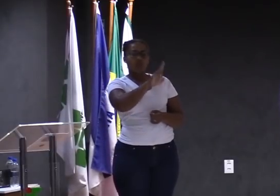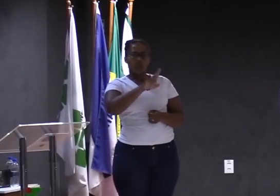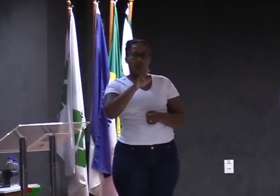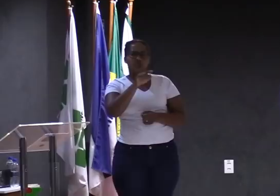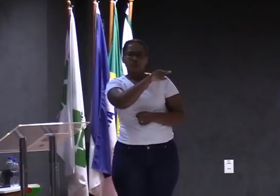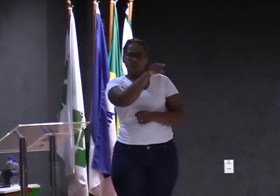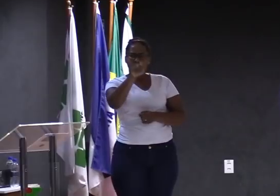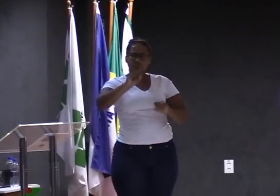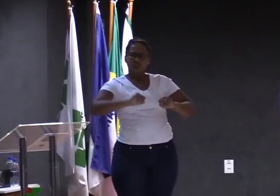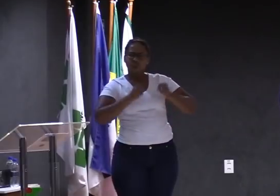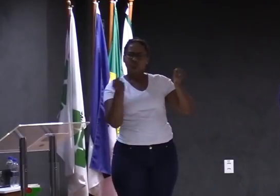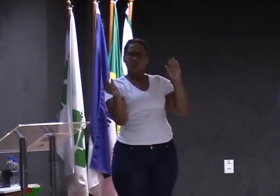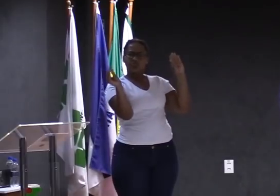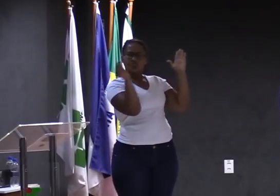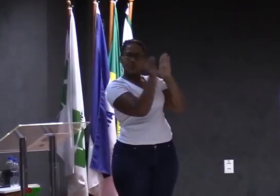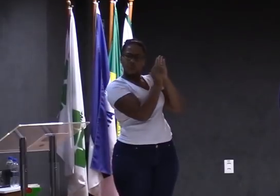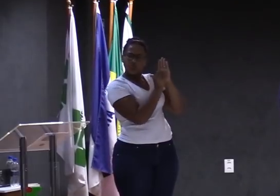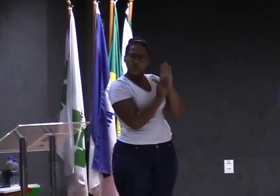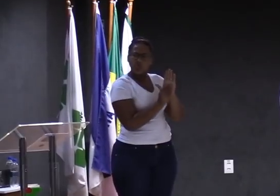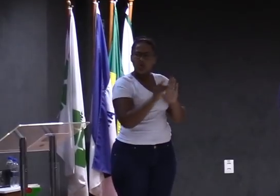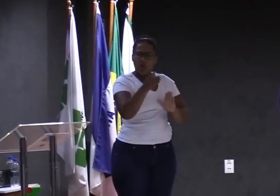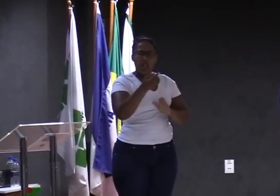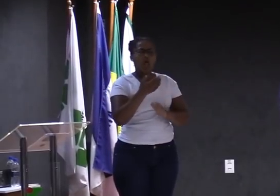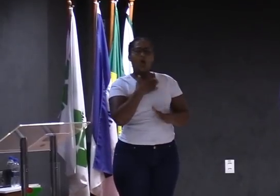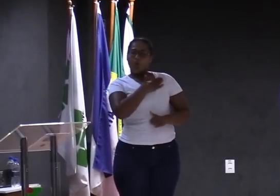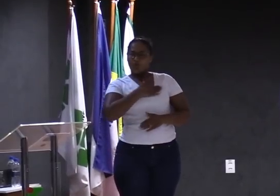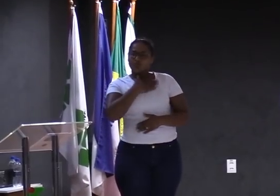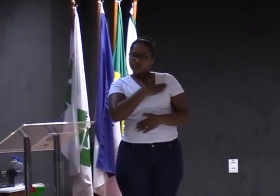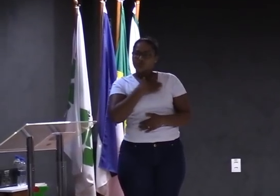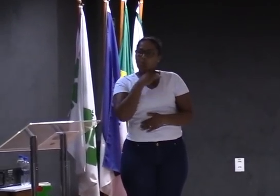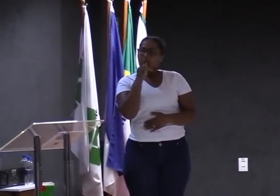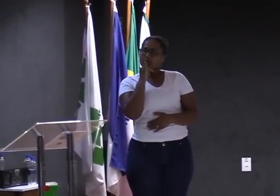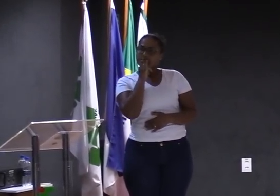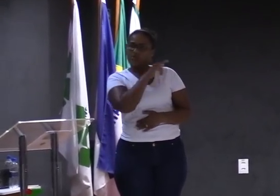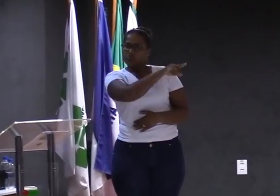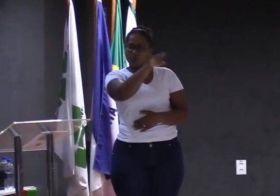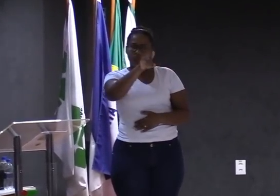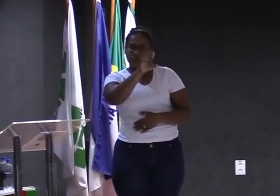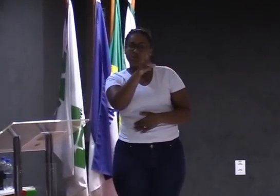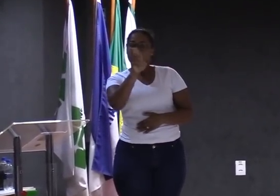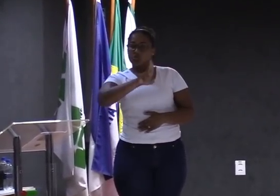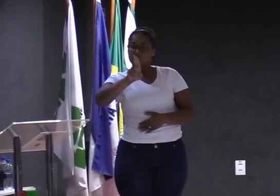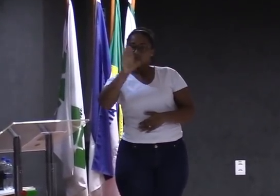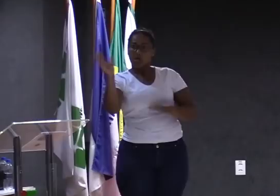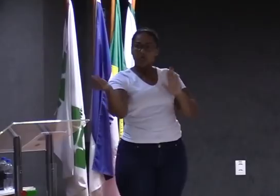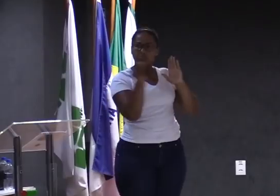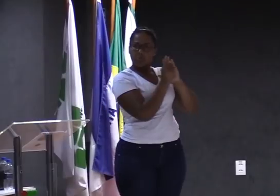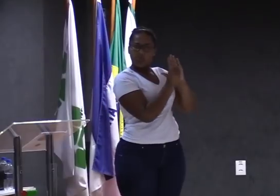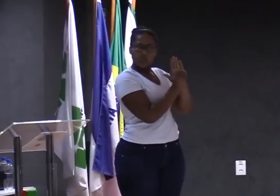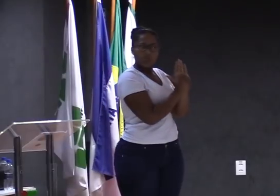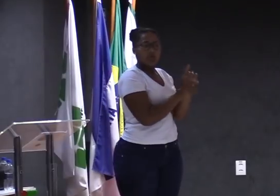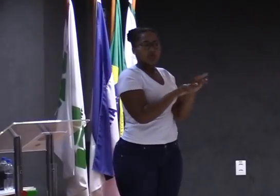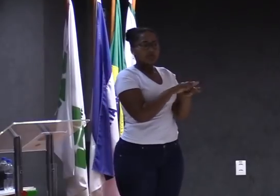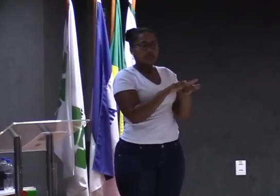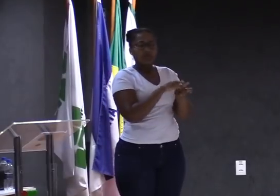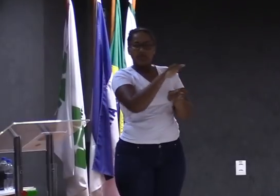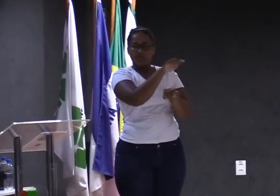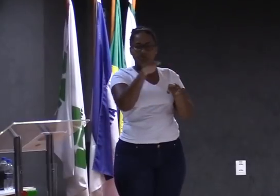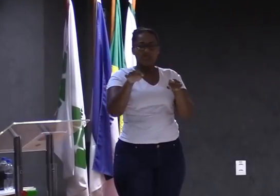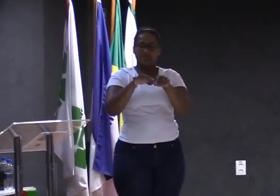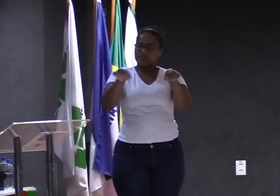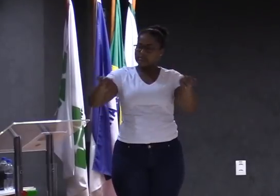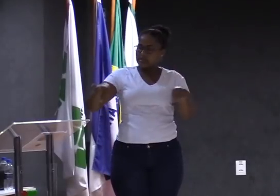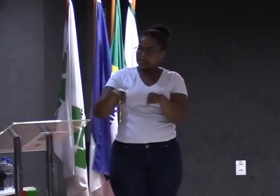achou muito bons exemplos que vocês utilizaram e ela viu que tem como combinar assim todos os exemplos que vocês usam em sala de aula com a